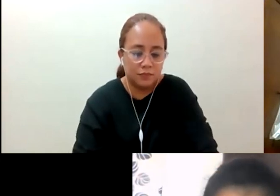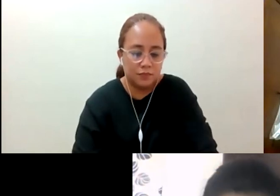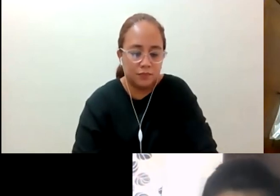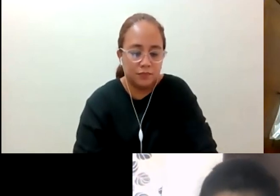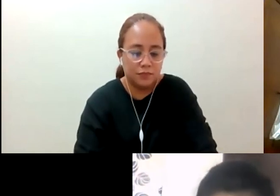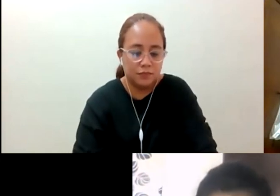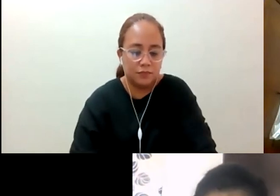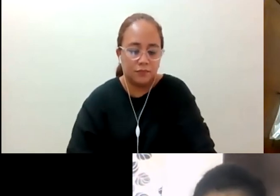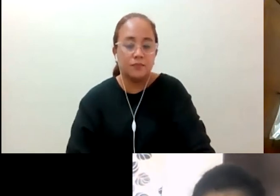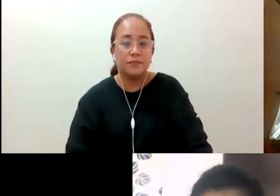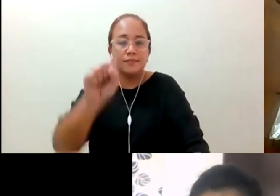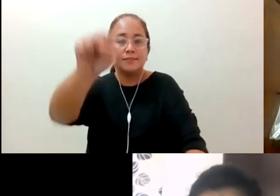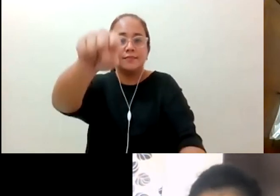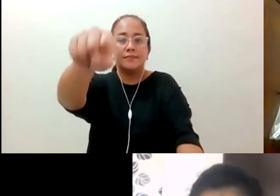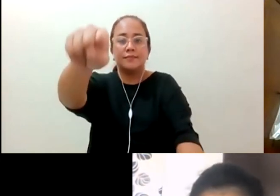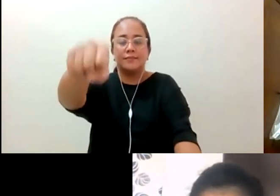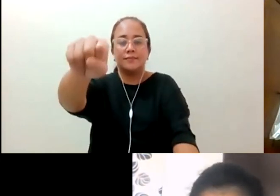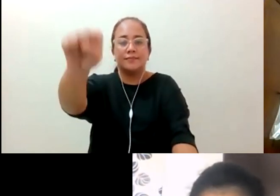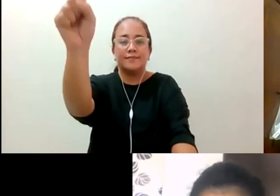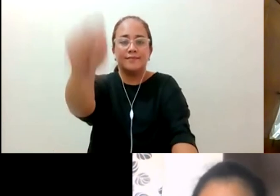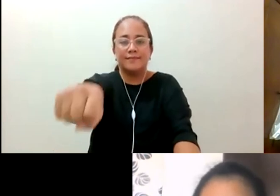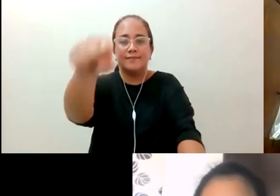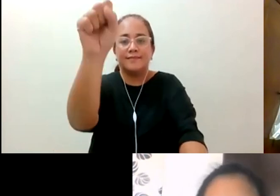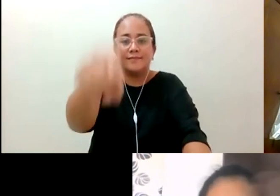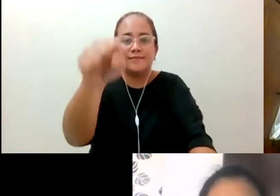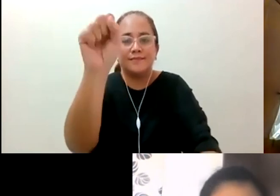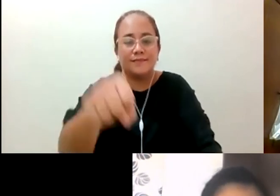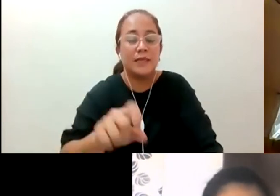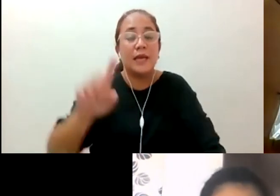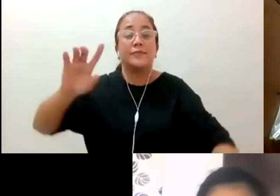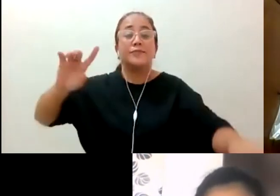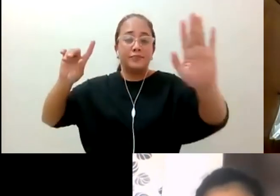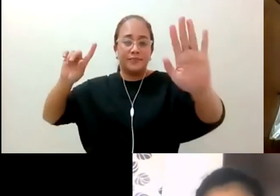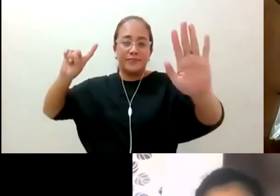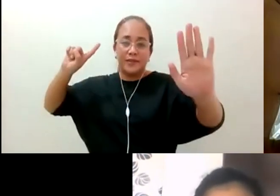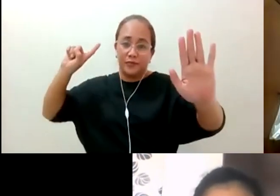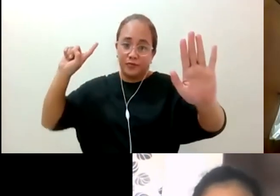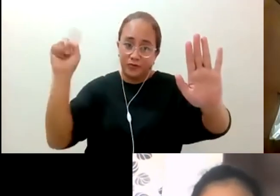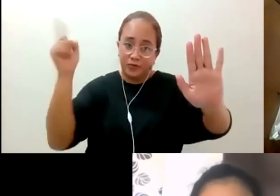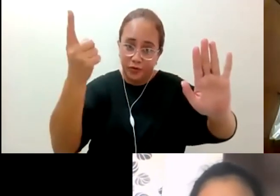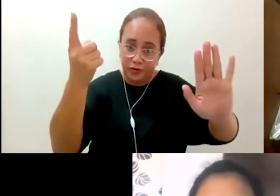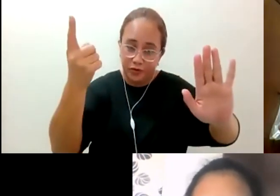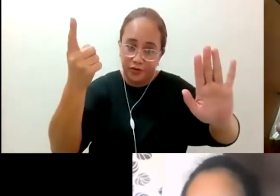that? Yes, yes. Now, first fill in